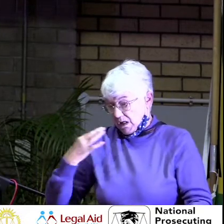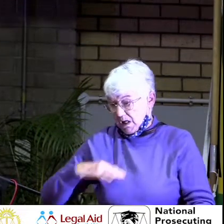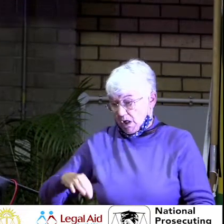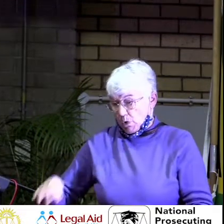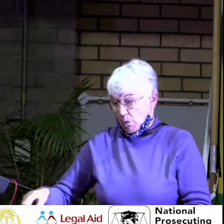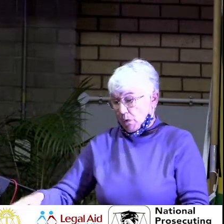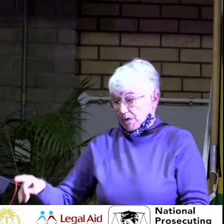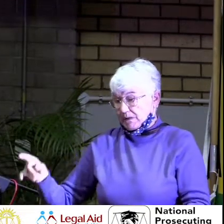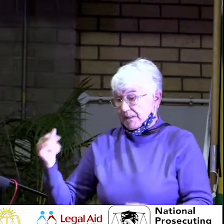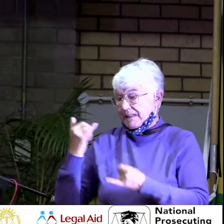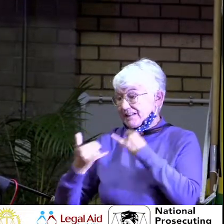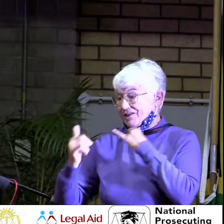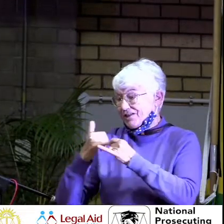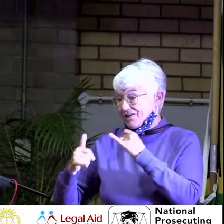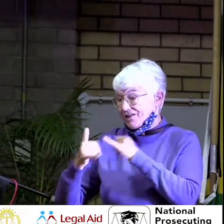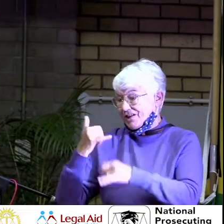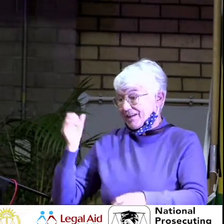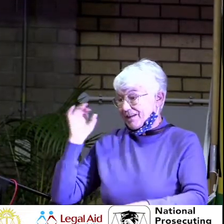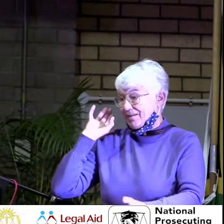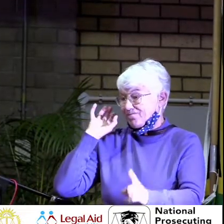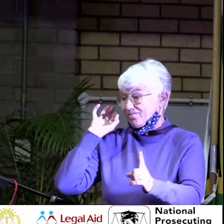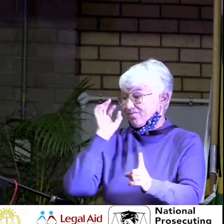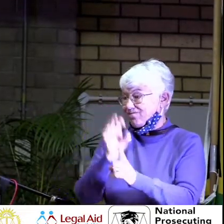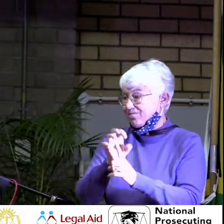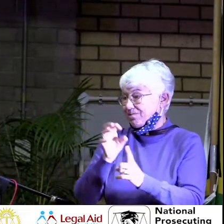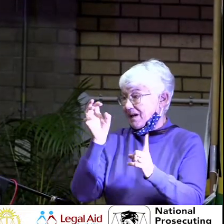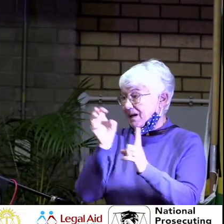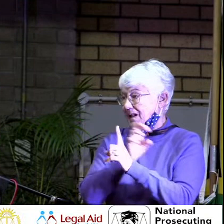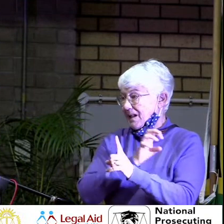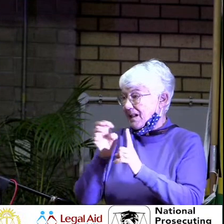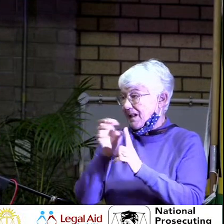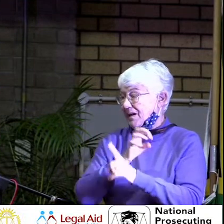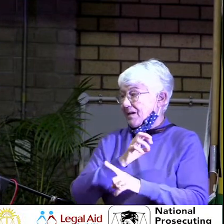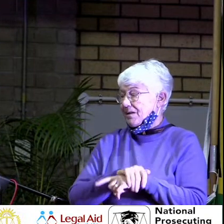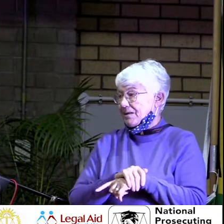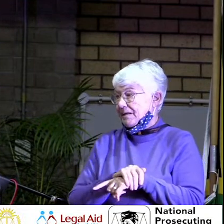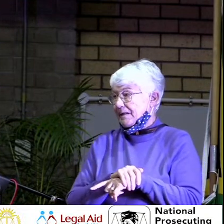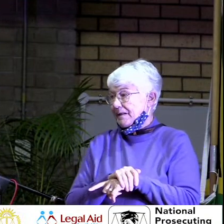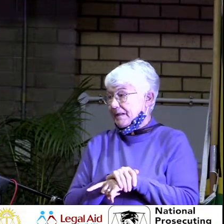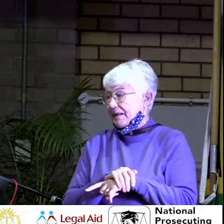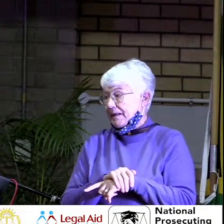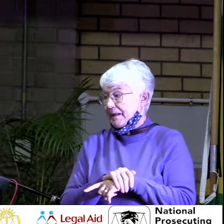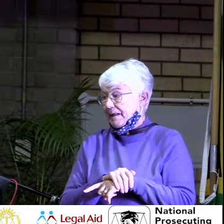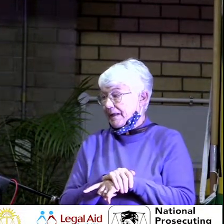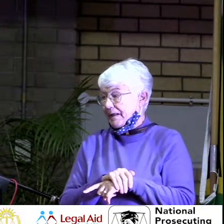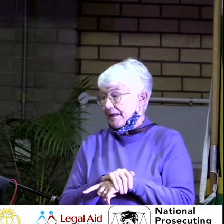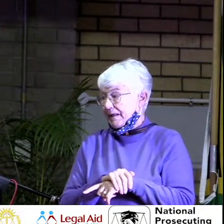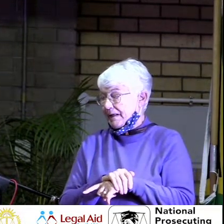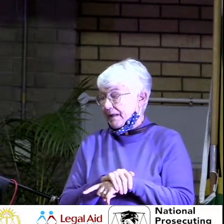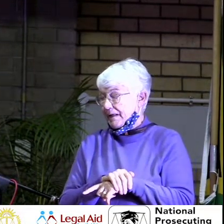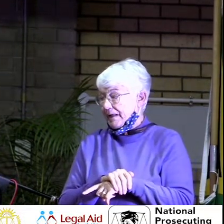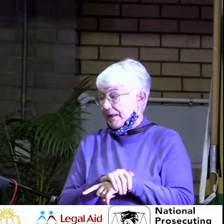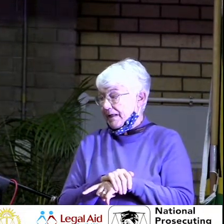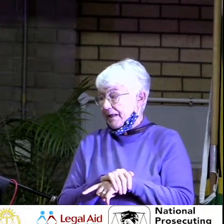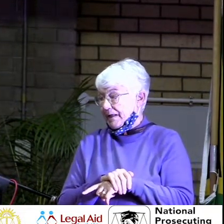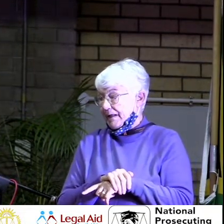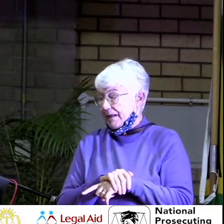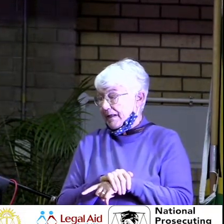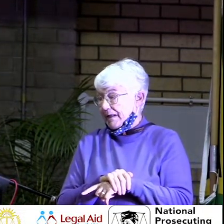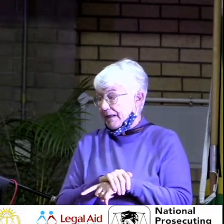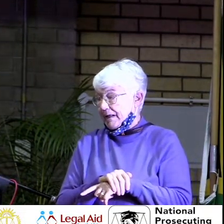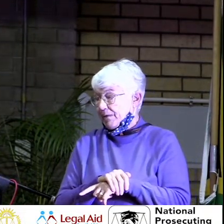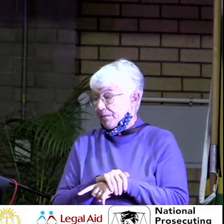So the Department of Health does not only work like at the Tutuzela centers, they